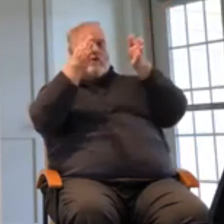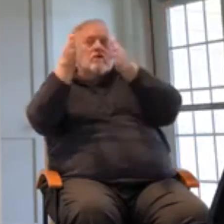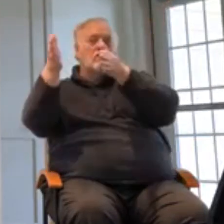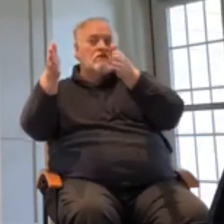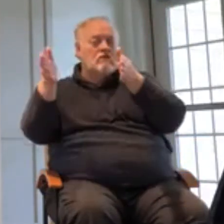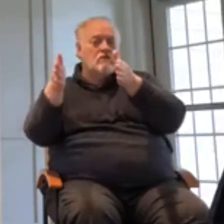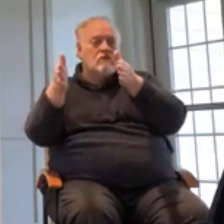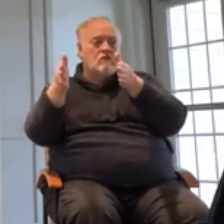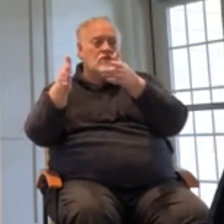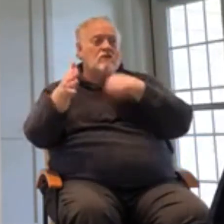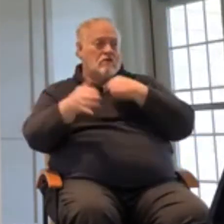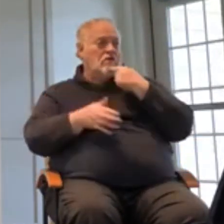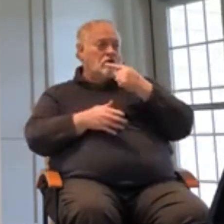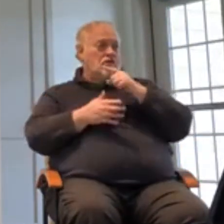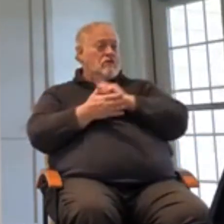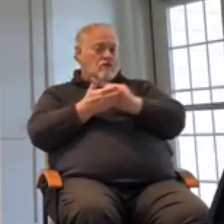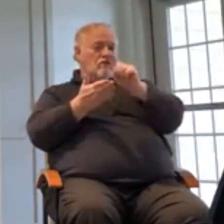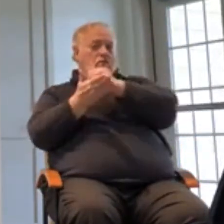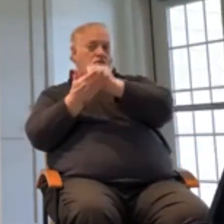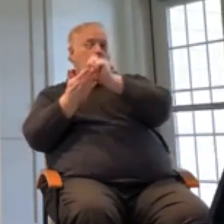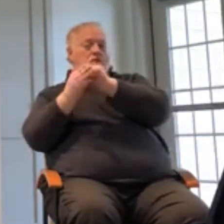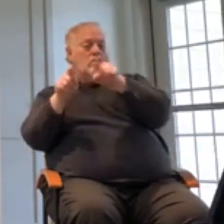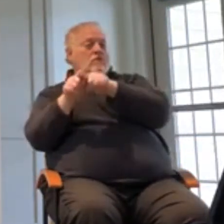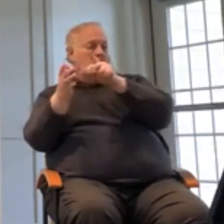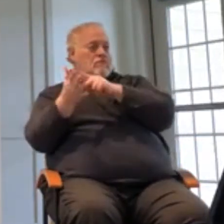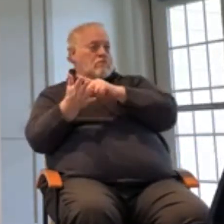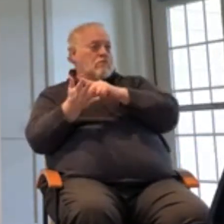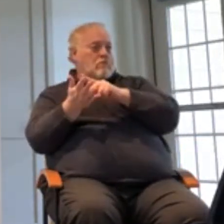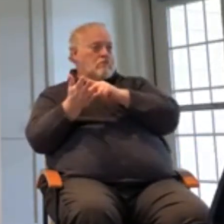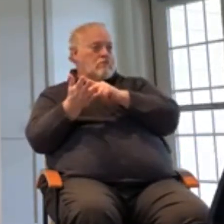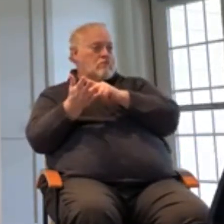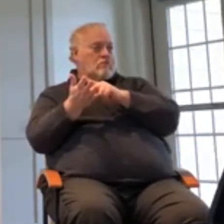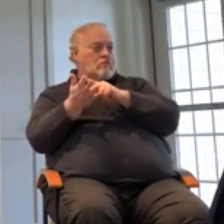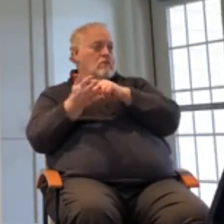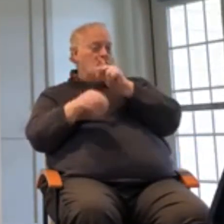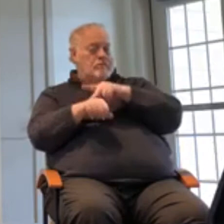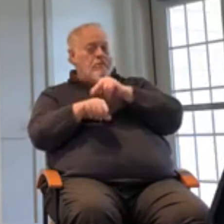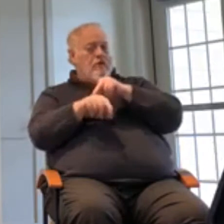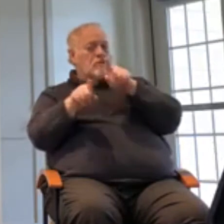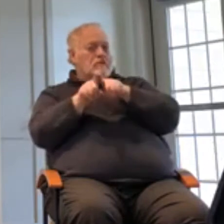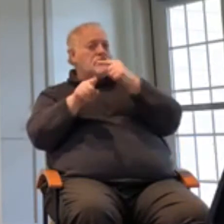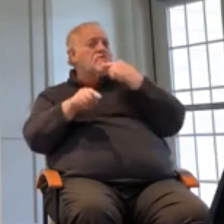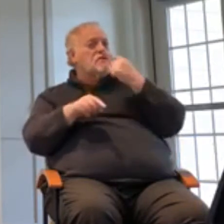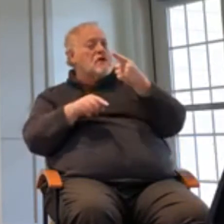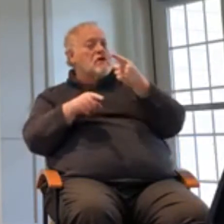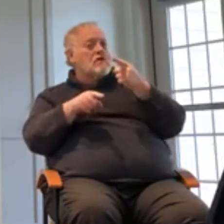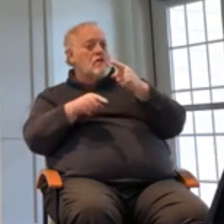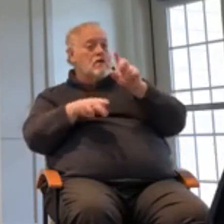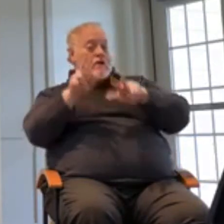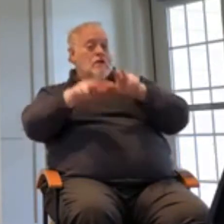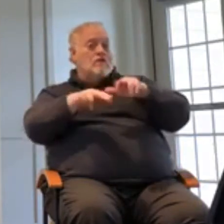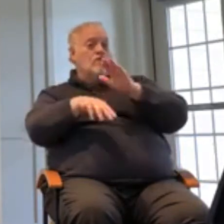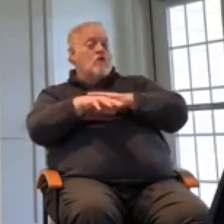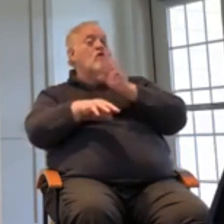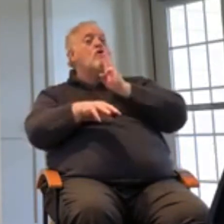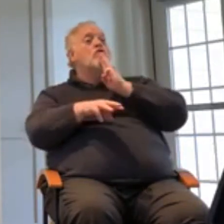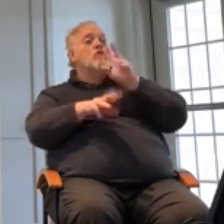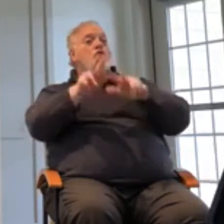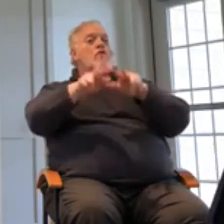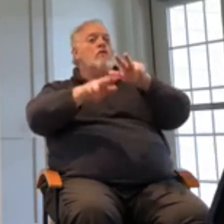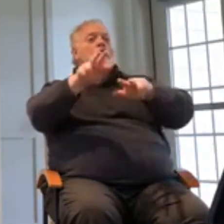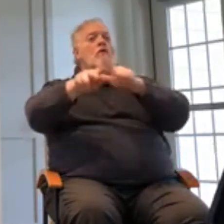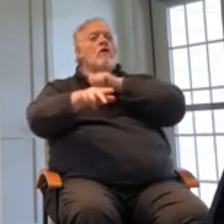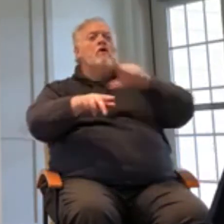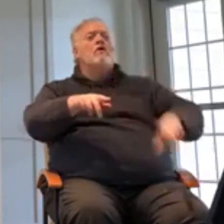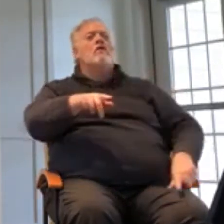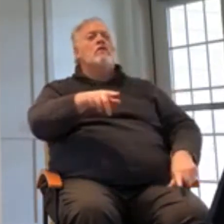I say it almost every week, just like the Apostle Paul, Peter, whenever he walked out on the water and said, "Lord,